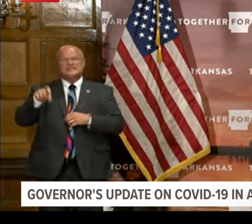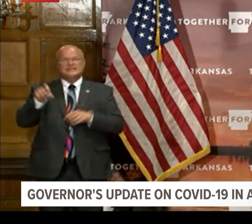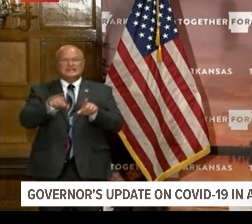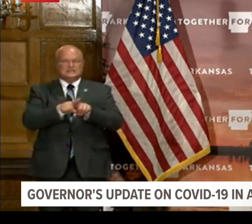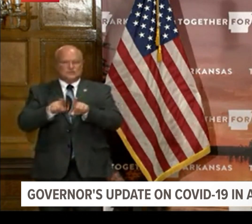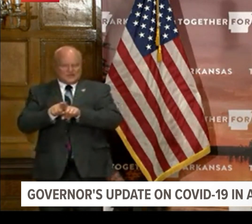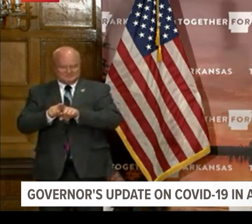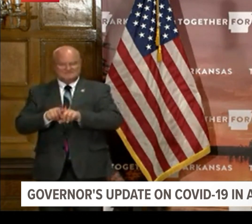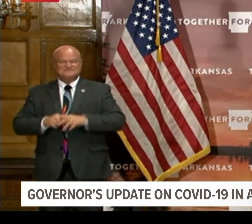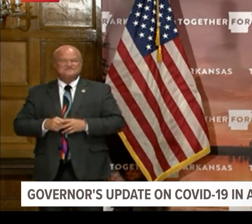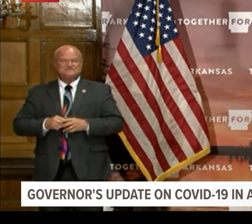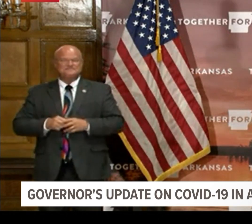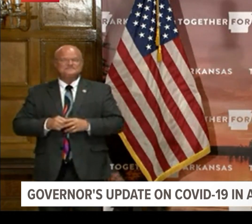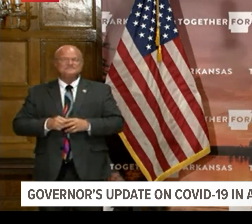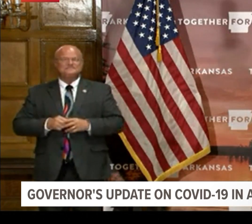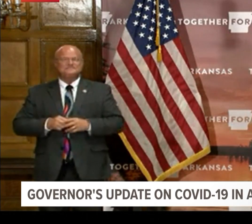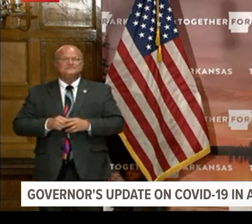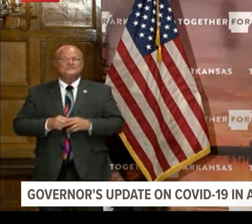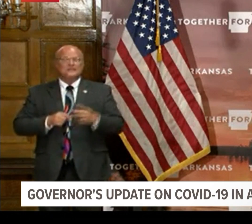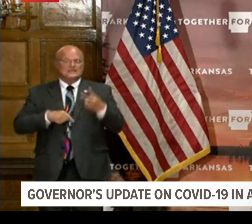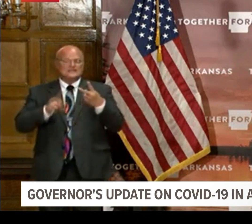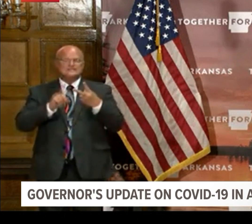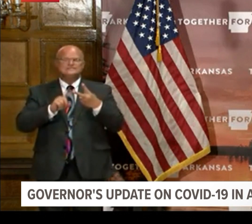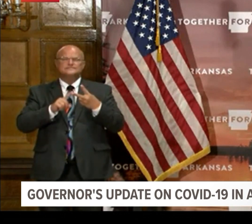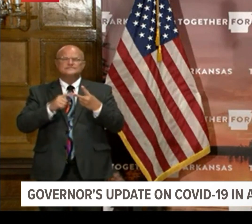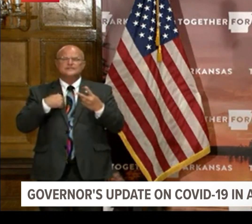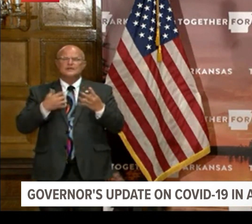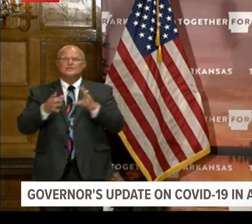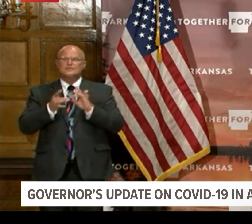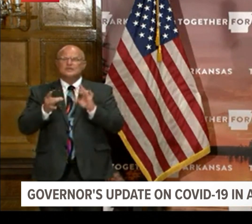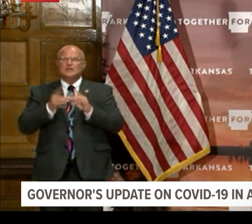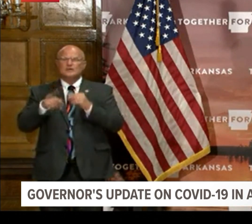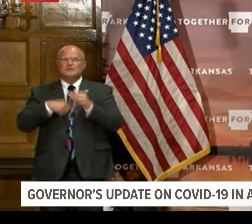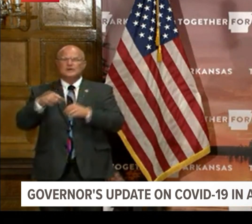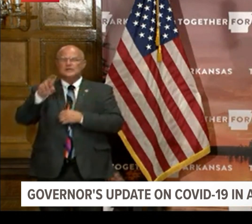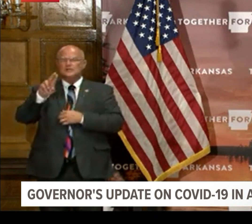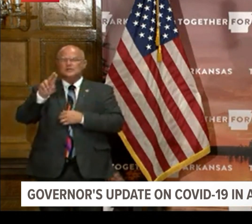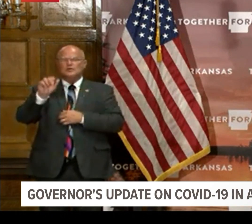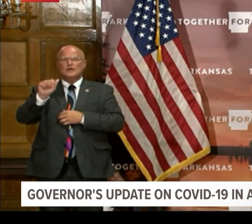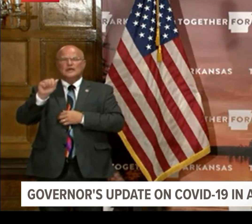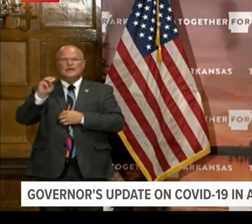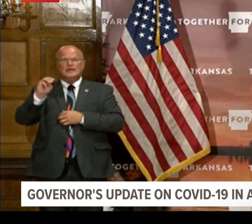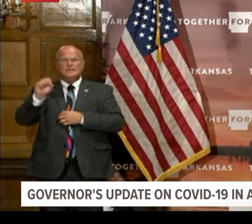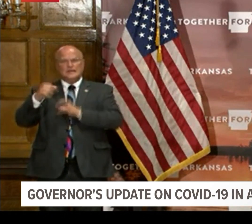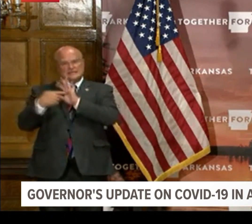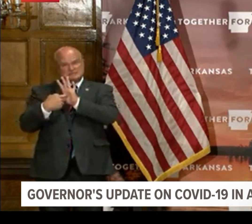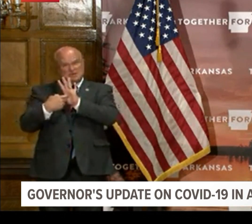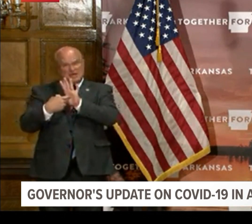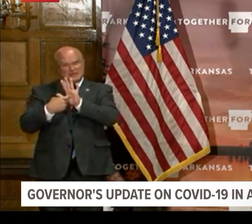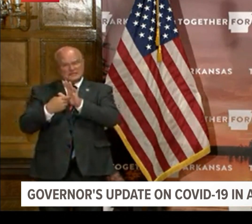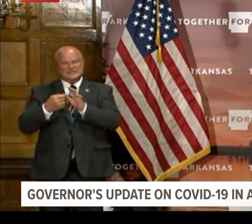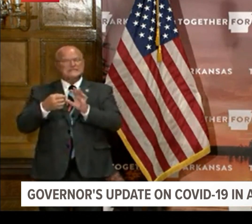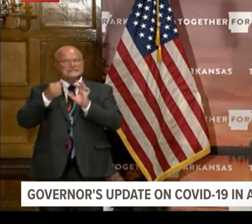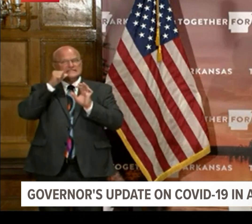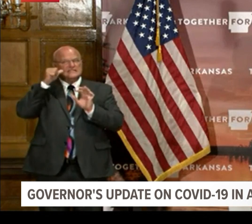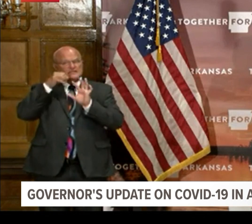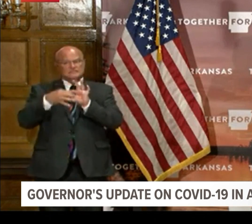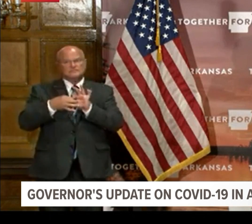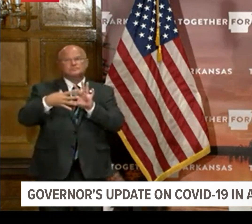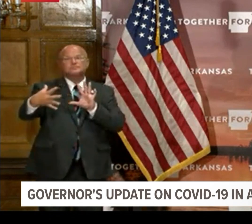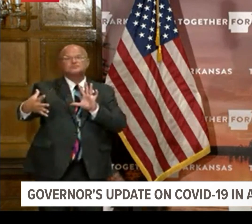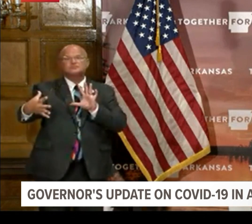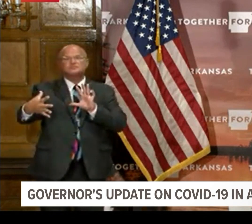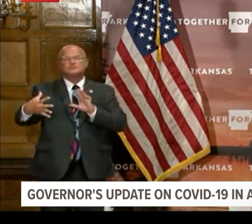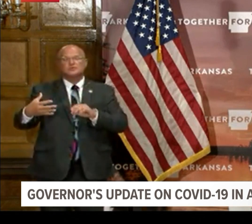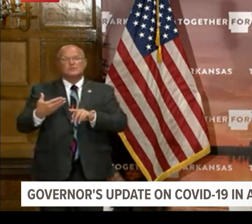as well. And then secondly, I want to make a comment on UAMS modeling that was released yesterday. That